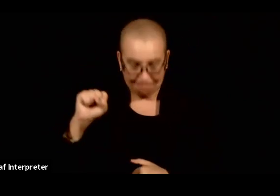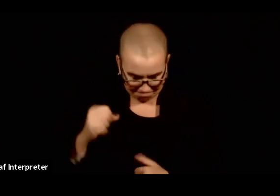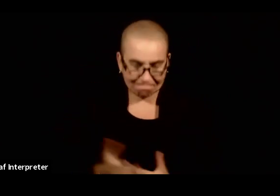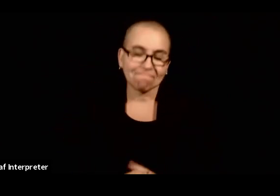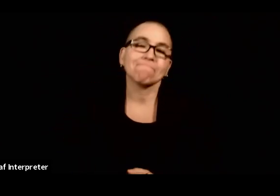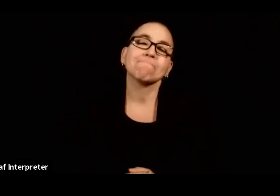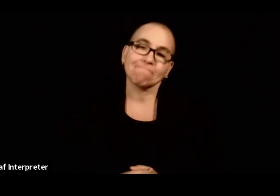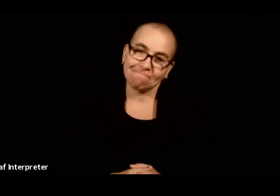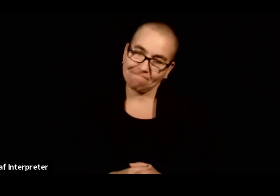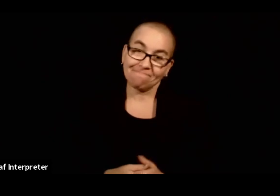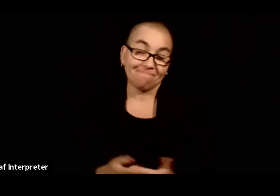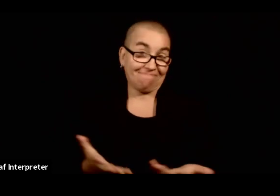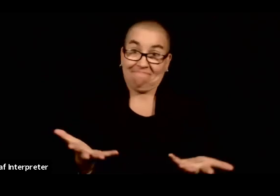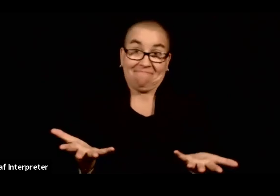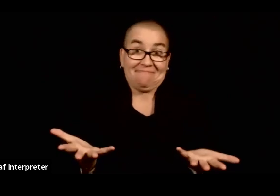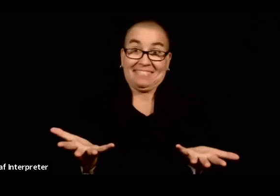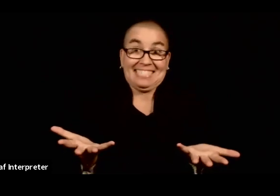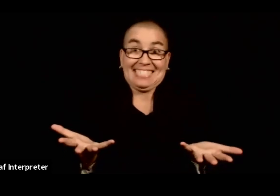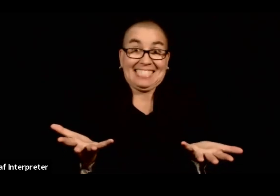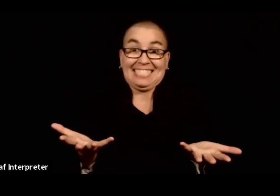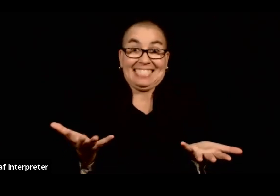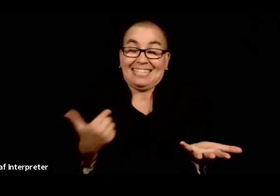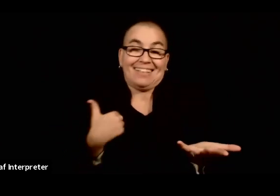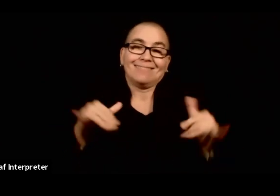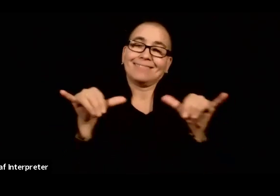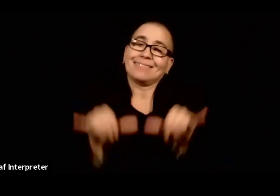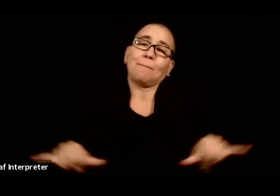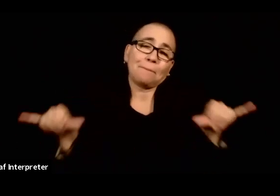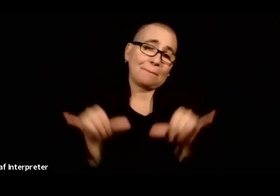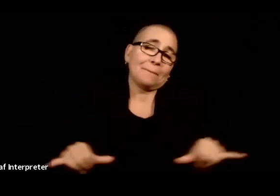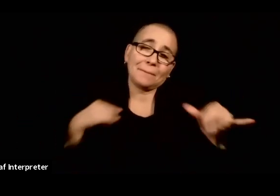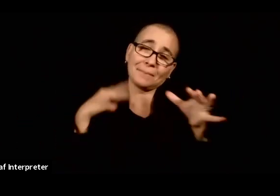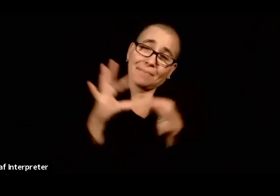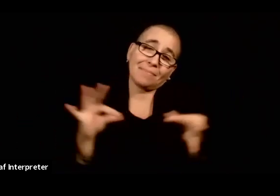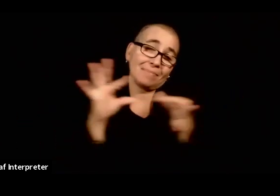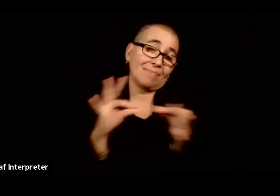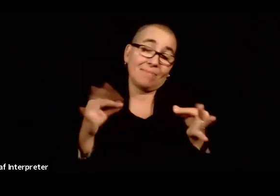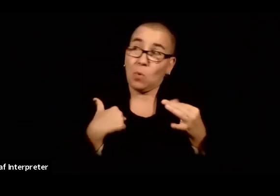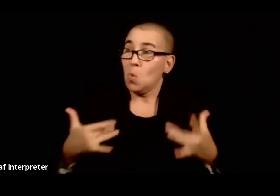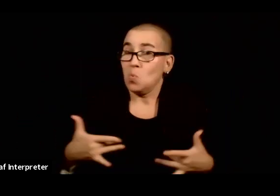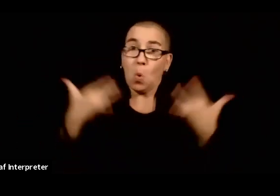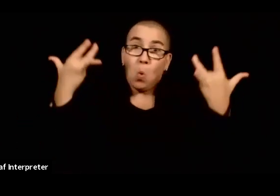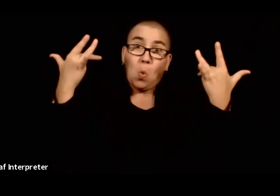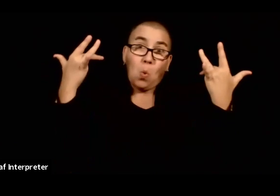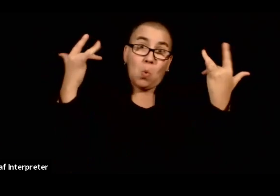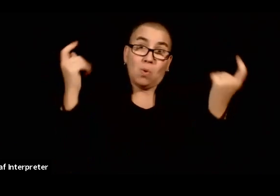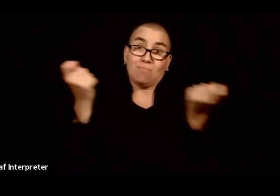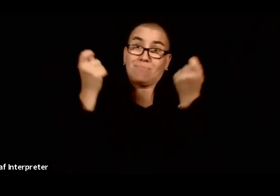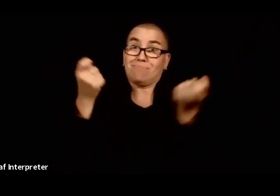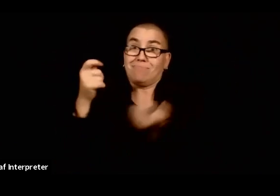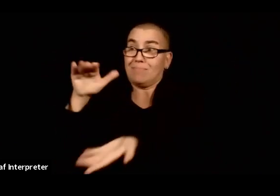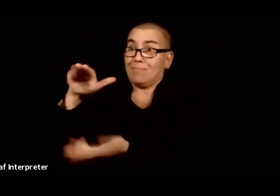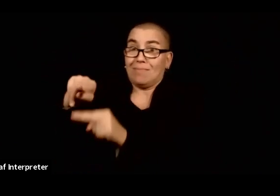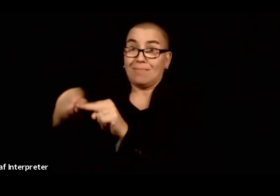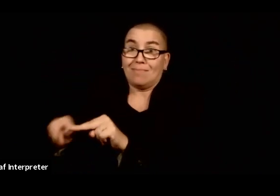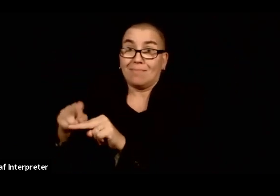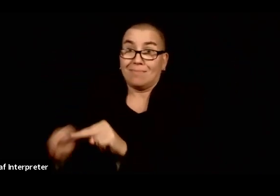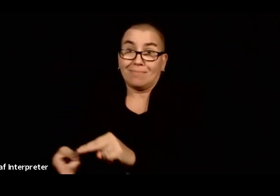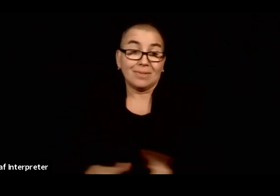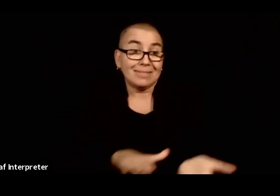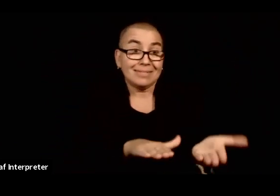with low numbers anywhere or fewer deaths. I don't think, however, that the progress that's been made in